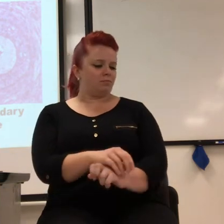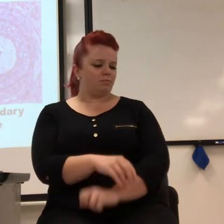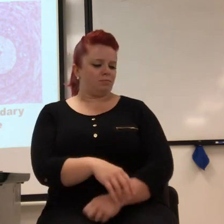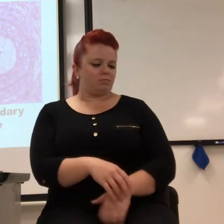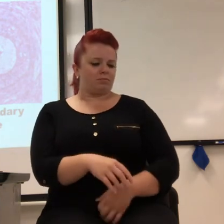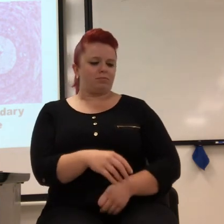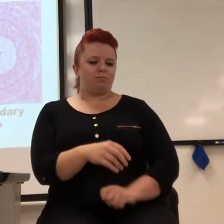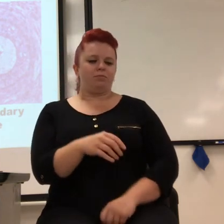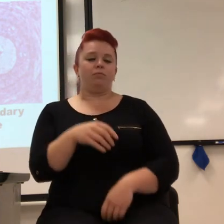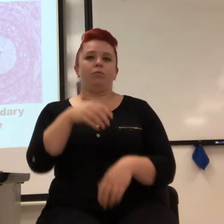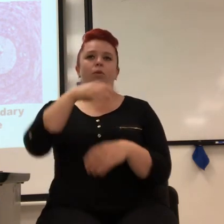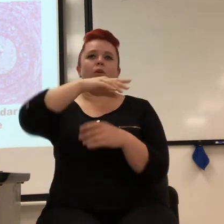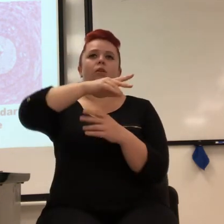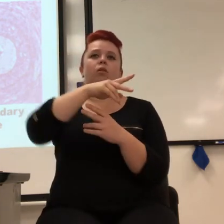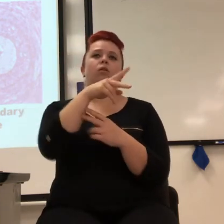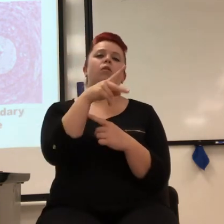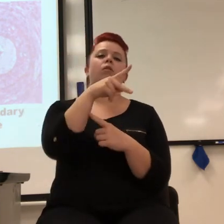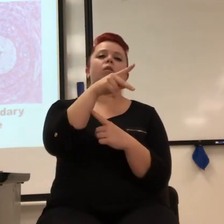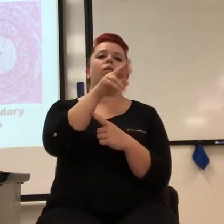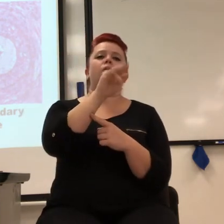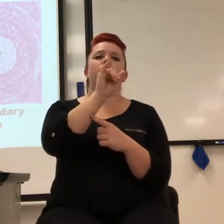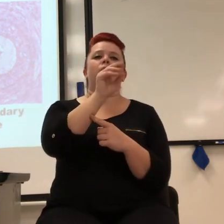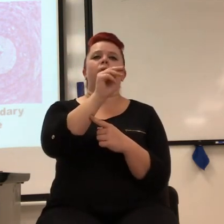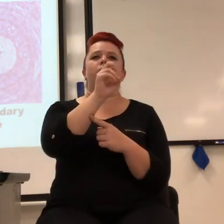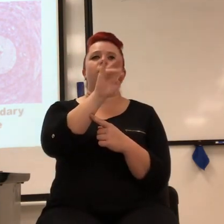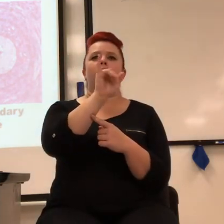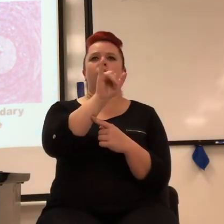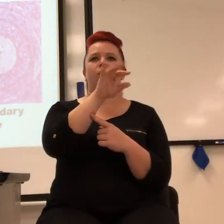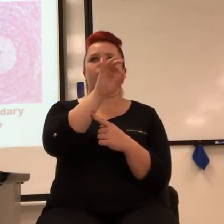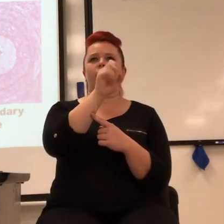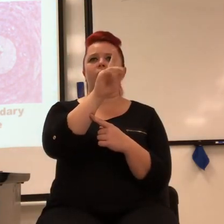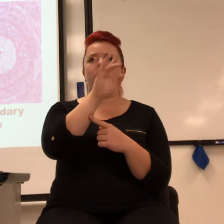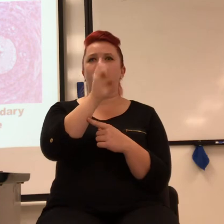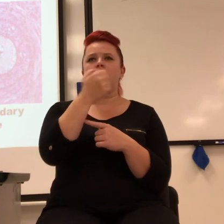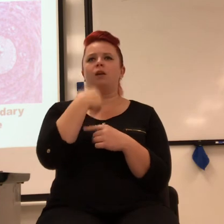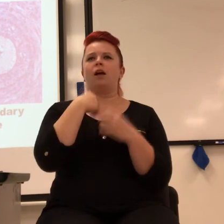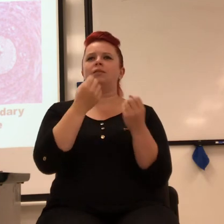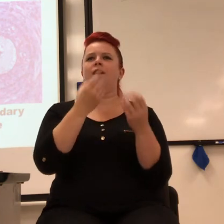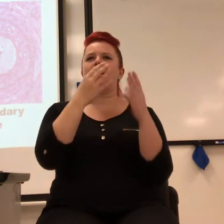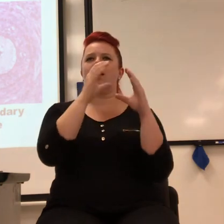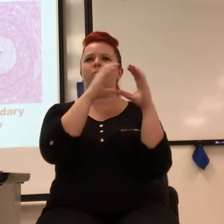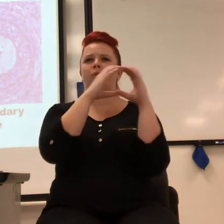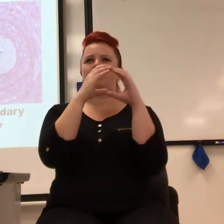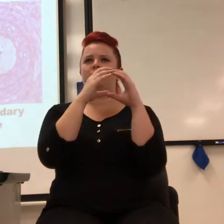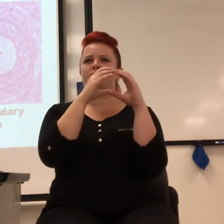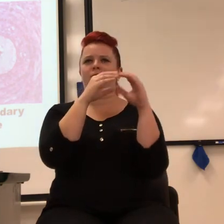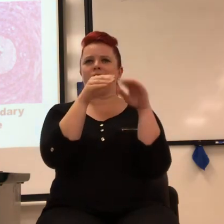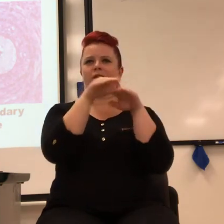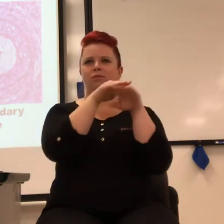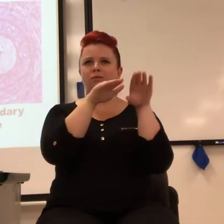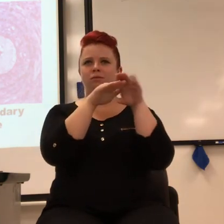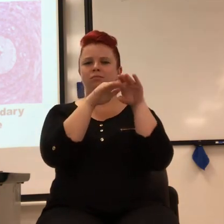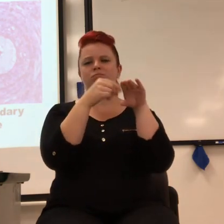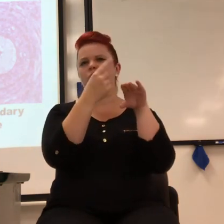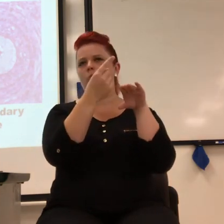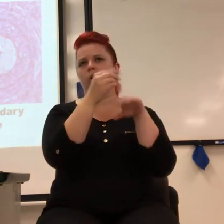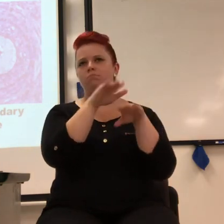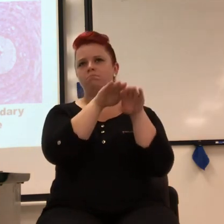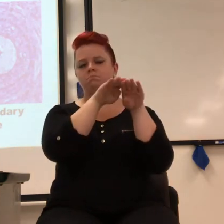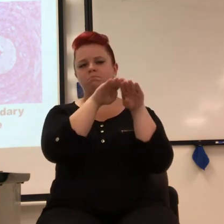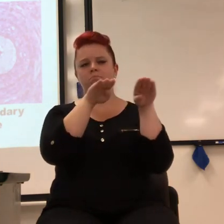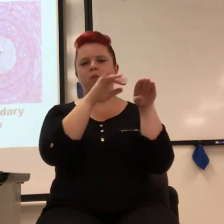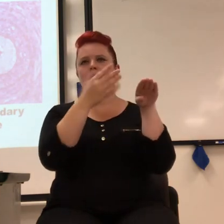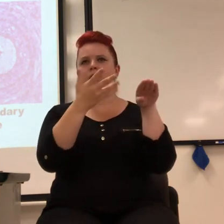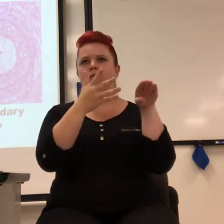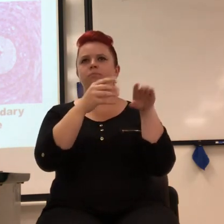Now, a primary follicle, how many follicle cell layers were there? Just one. Now, when they start to